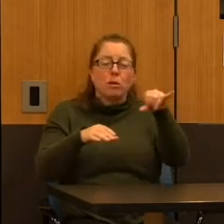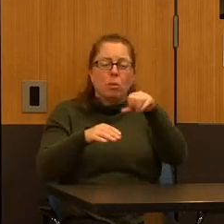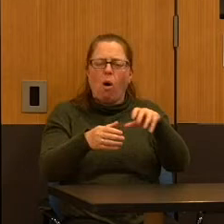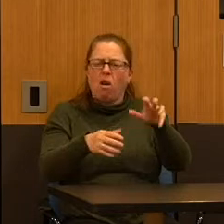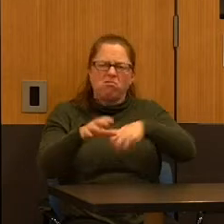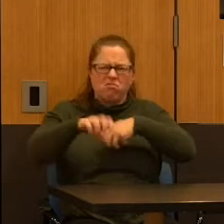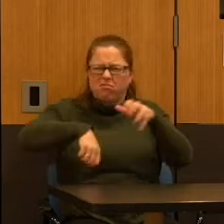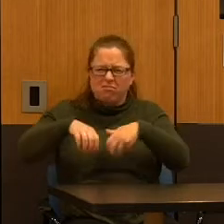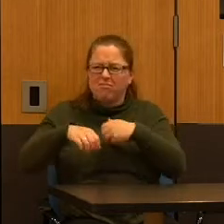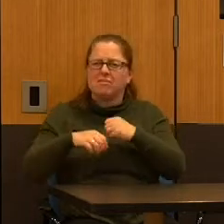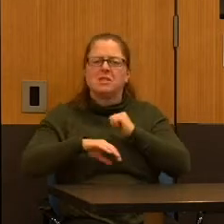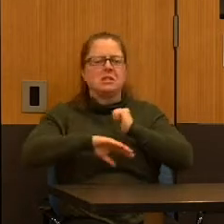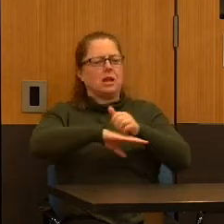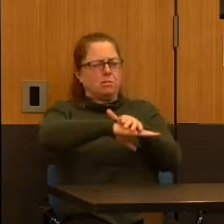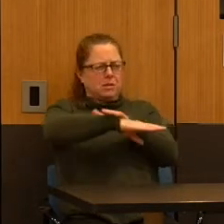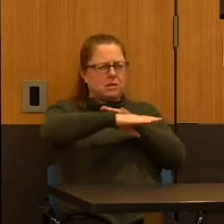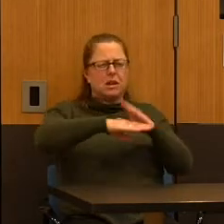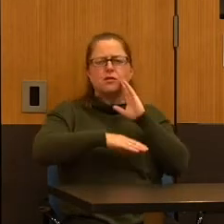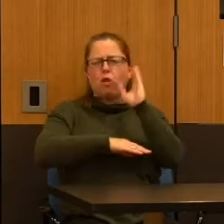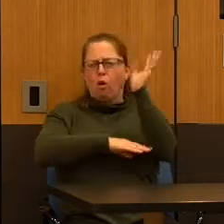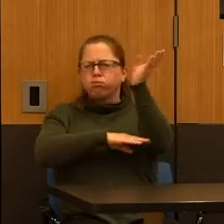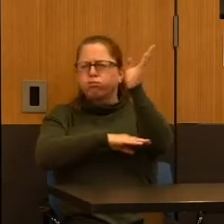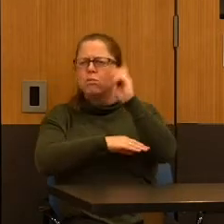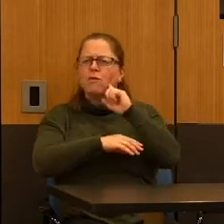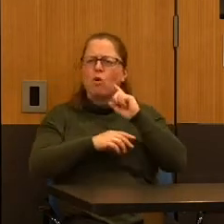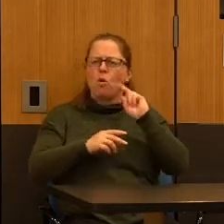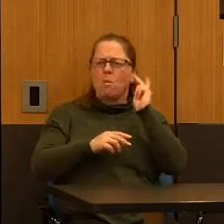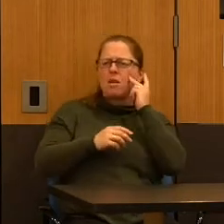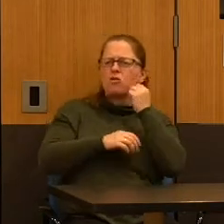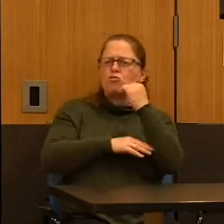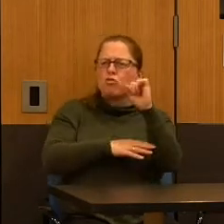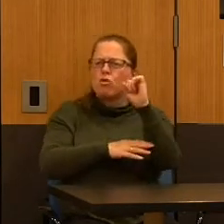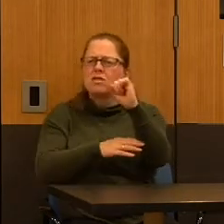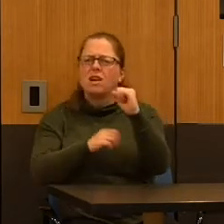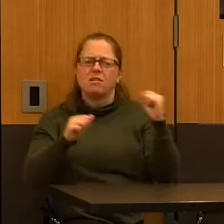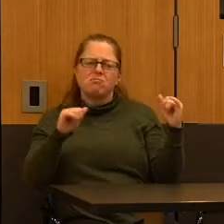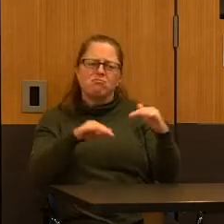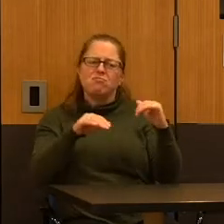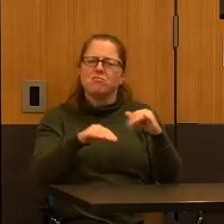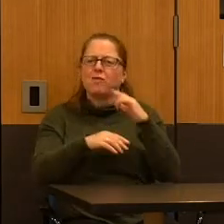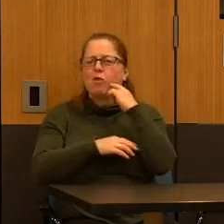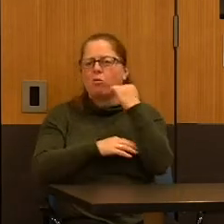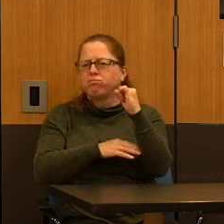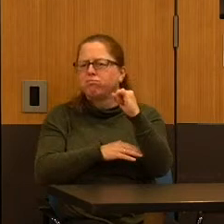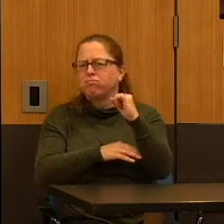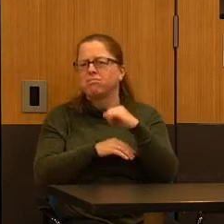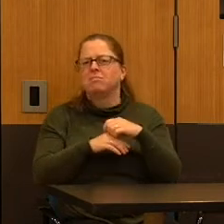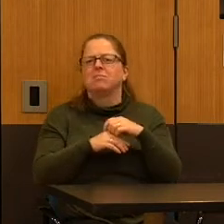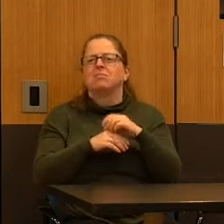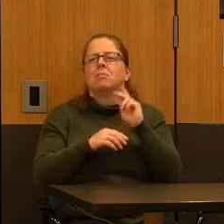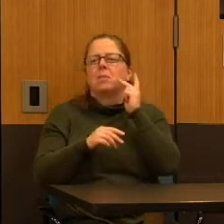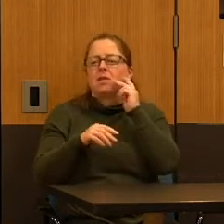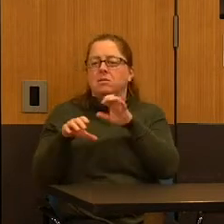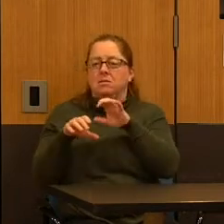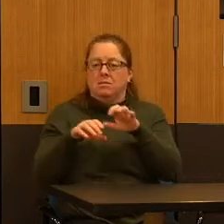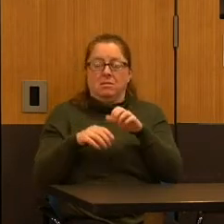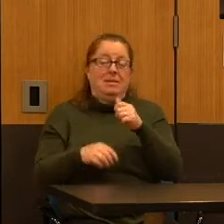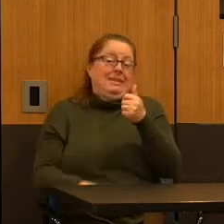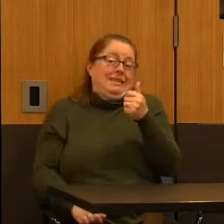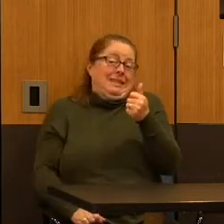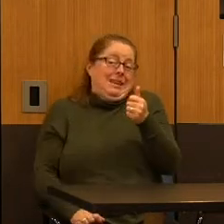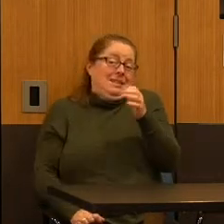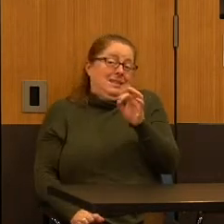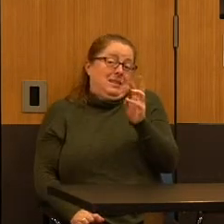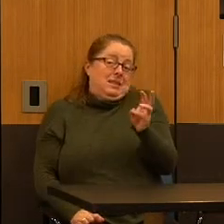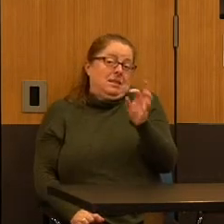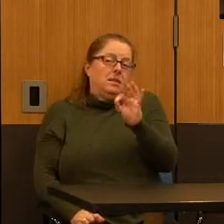a stage for political protests, and it became a frequent site of political action. In 1969, the university fenced the land